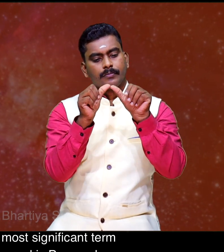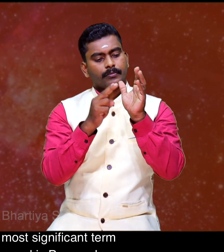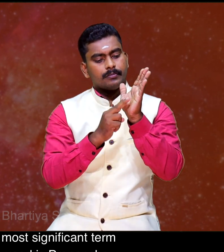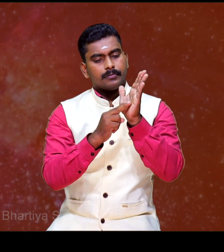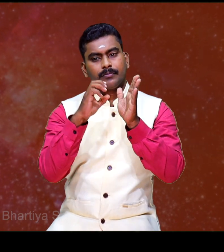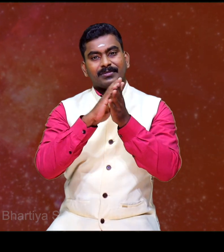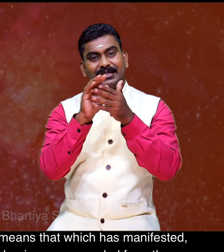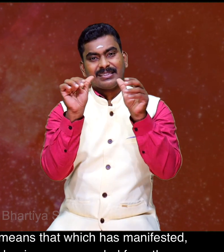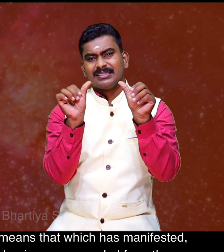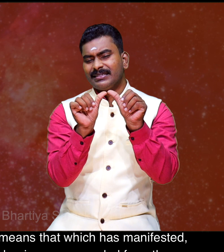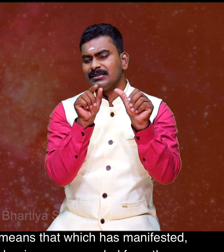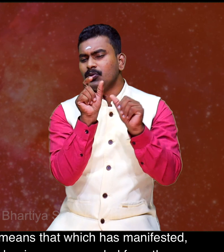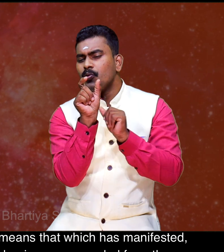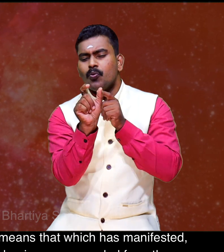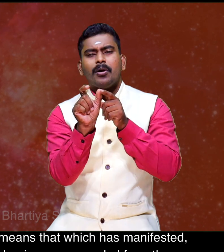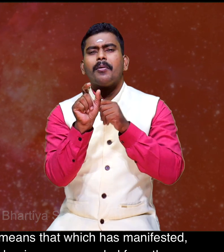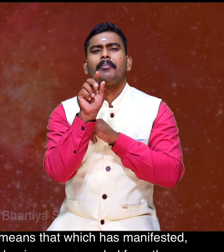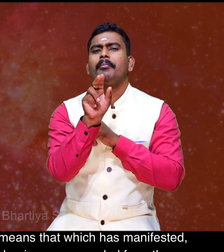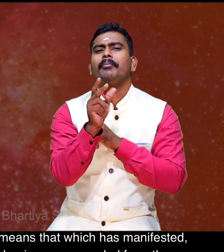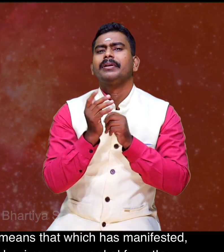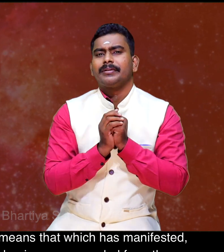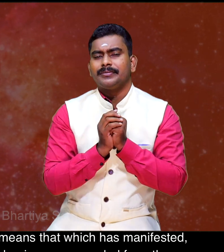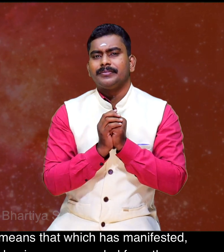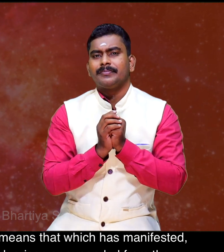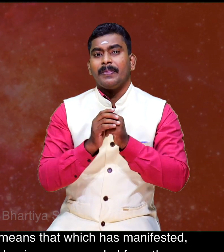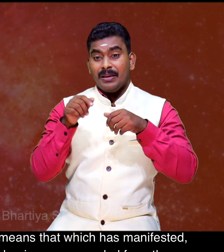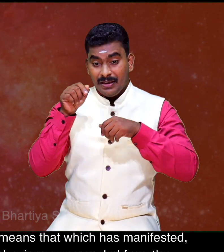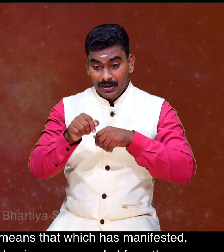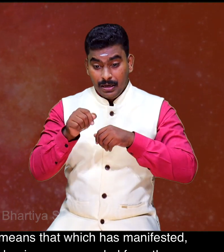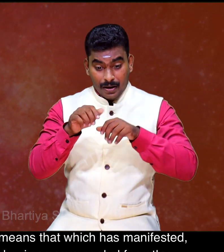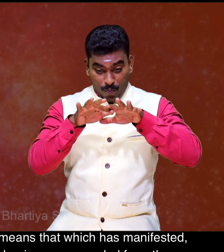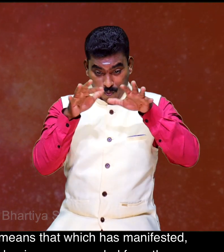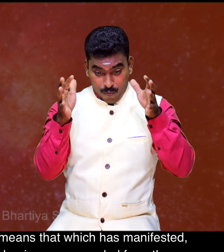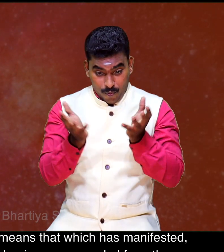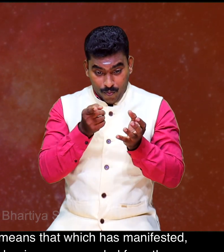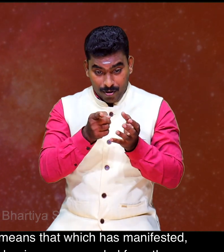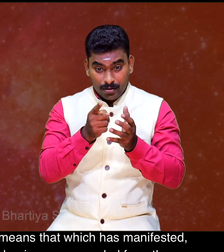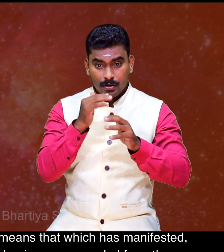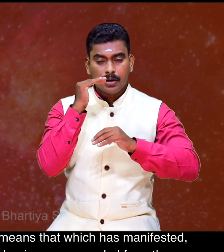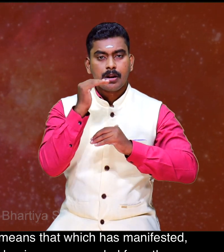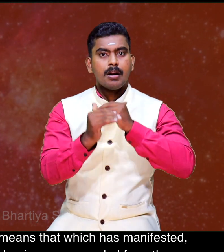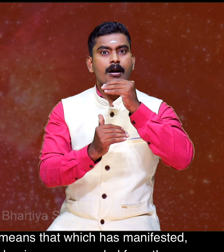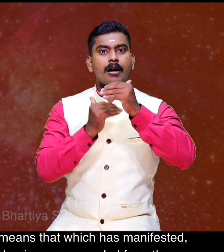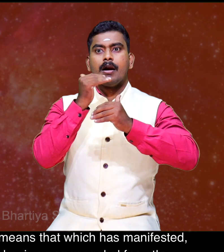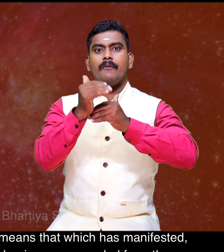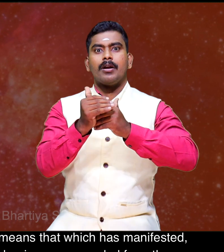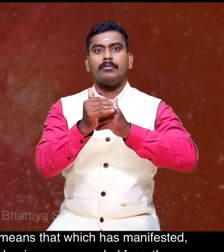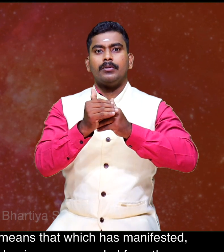prapancha, pra and pancha, which means that which has manifested, developed,